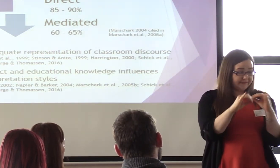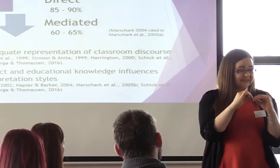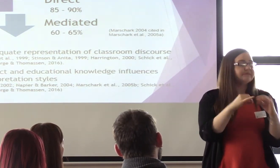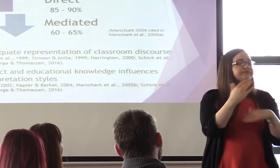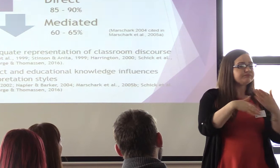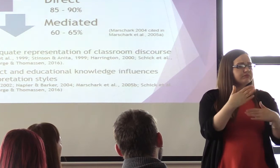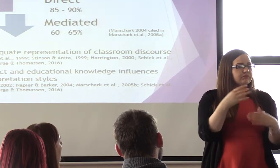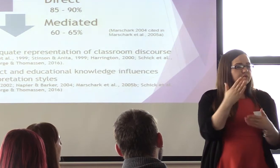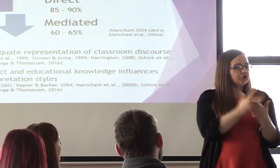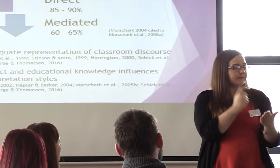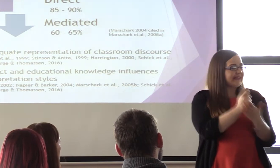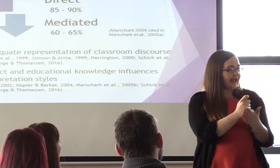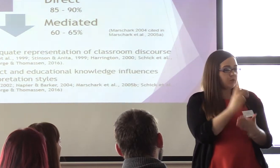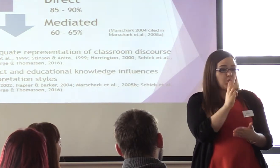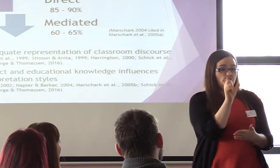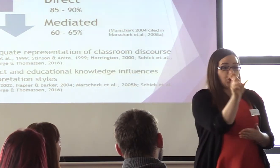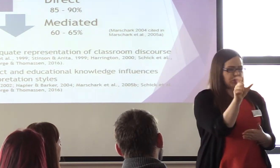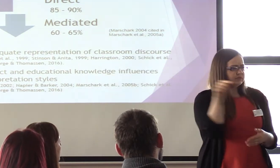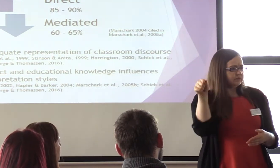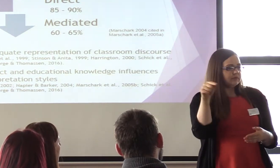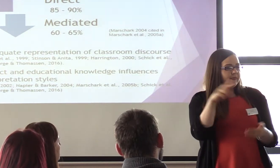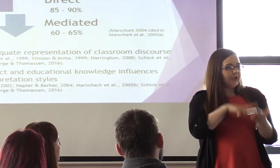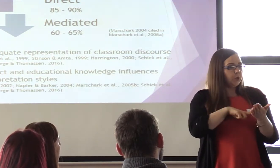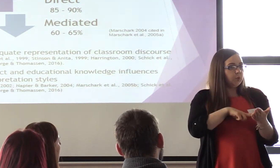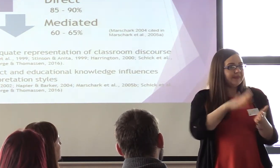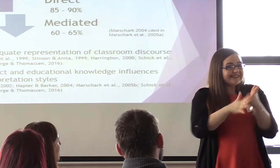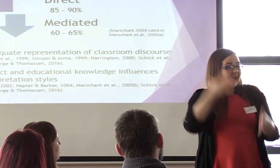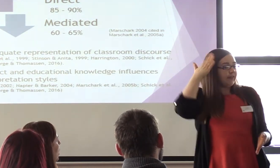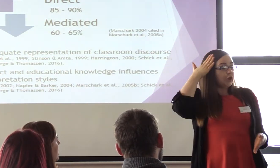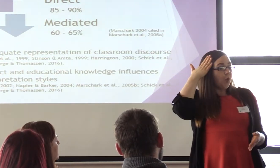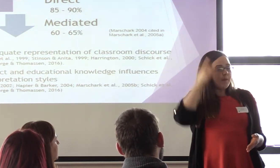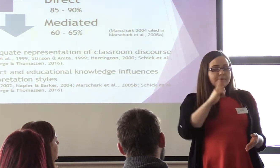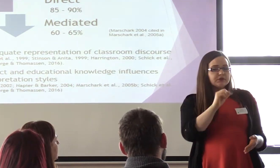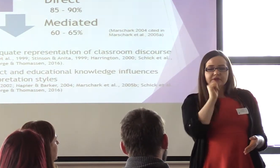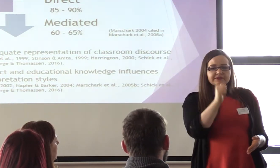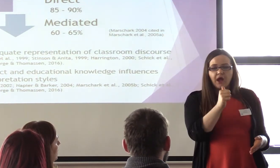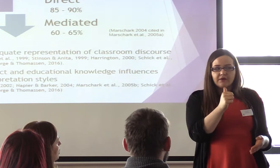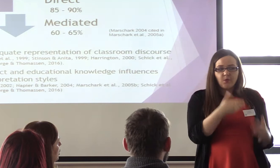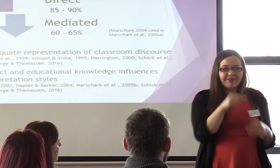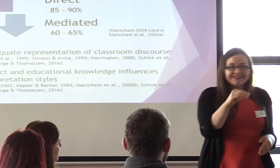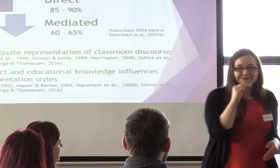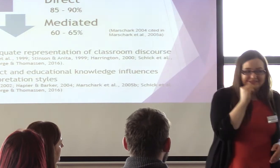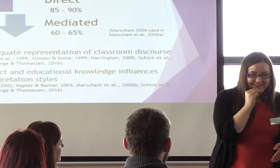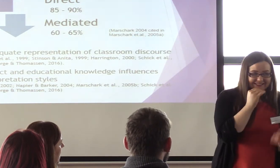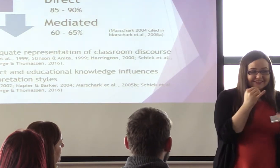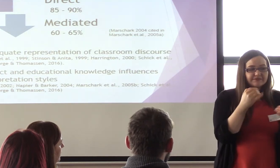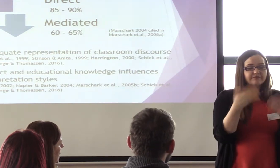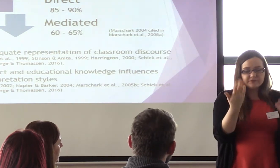language, and then they go in to interpret a lecture, and sometimes a certain word that they would use a specific sign for,